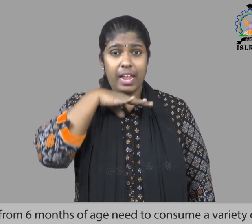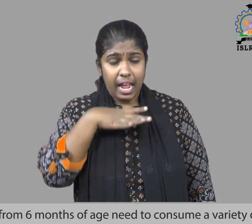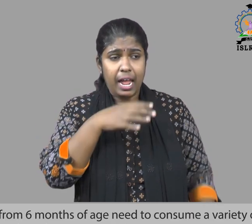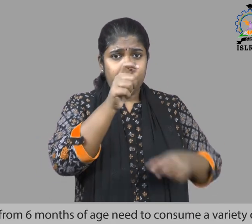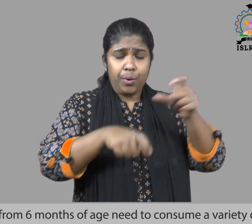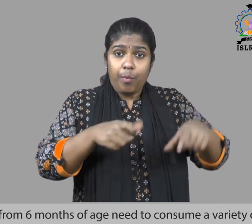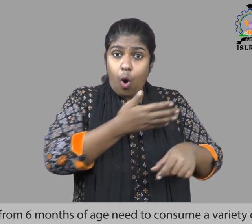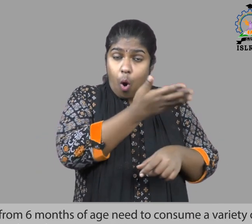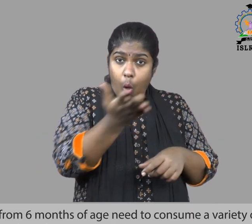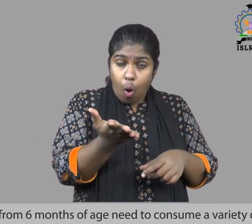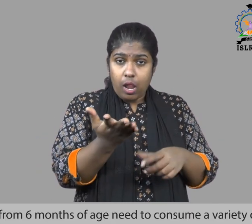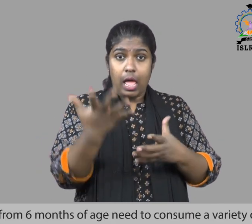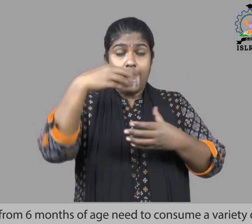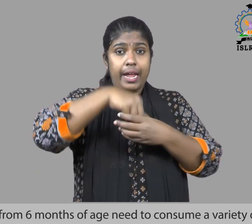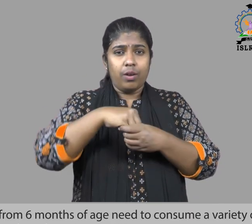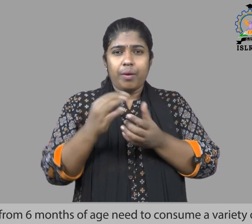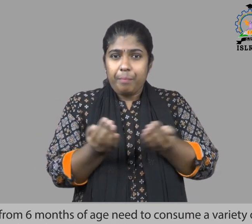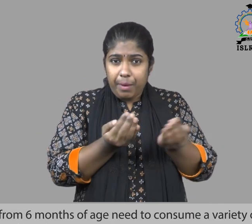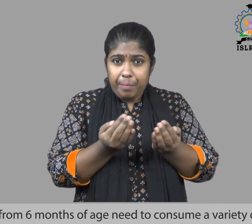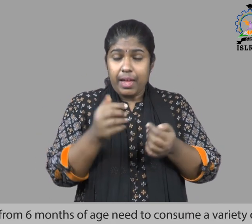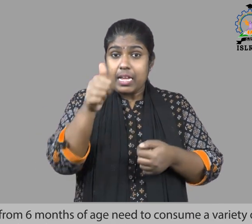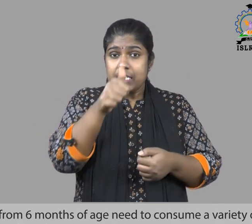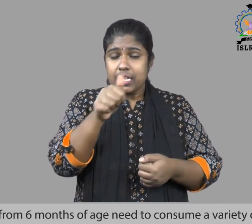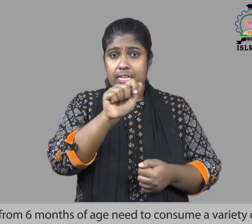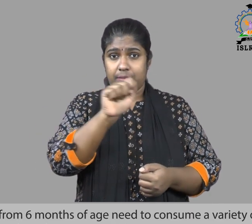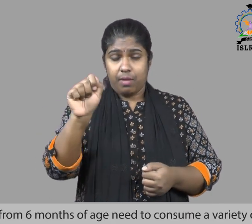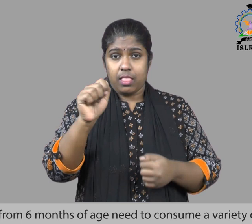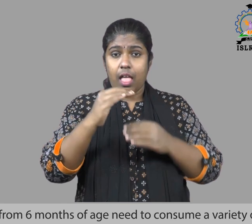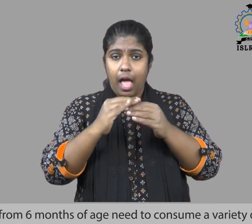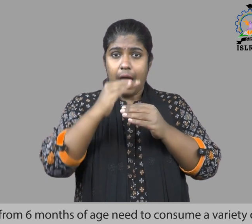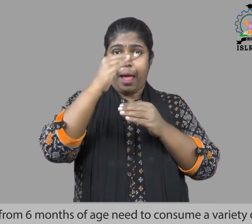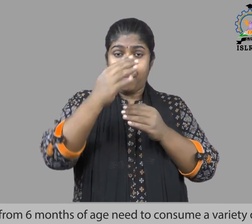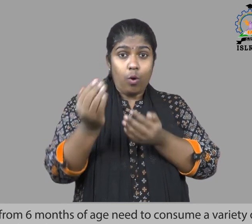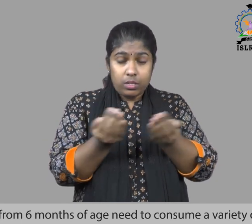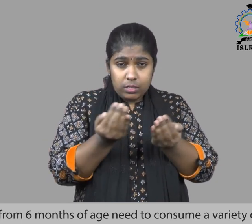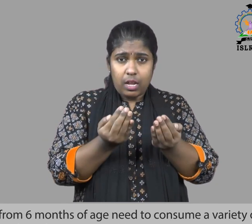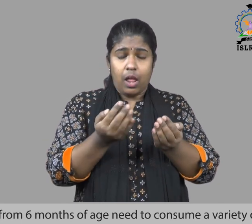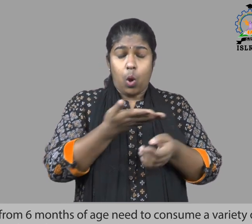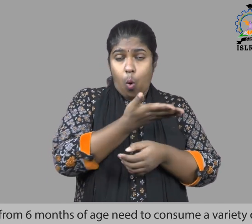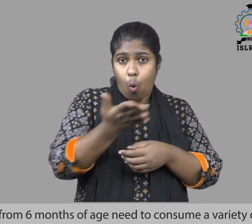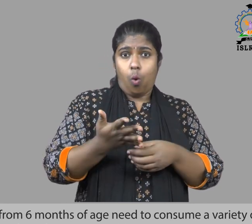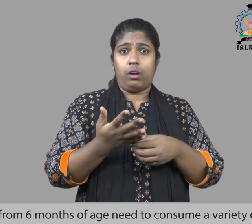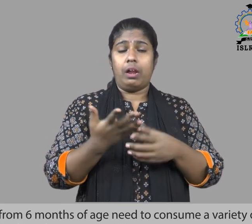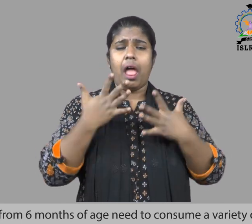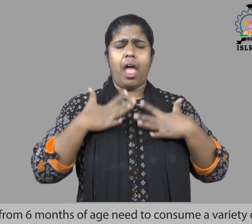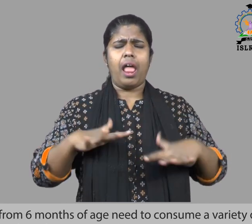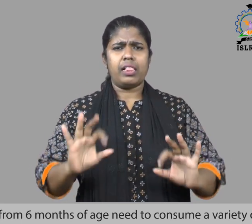All age groups, including children from 6 months of age, need to consume a variety